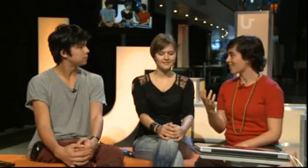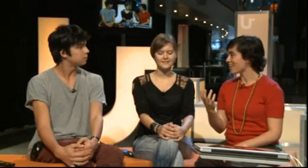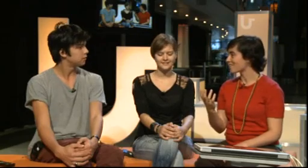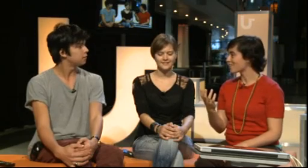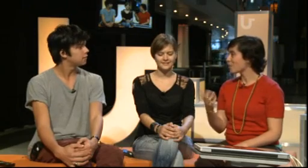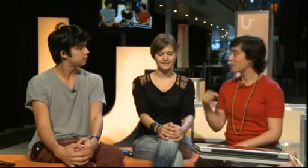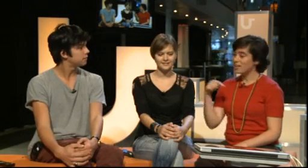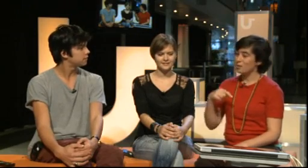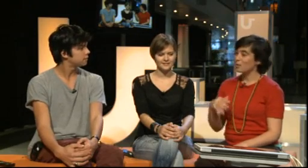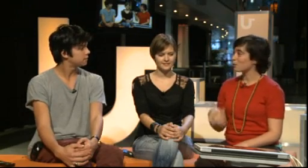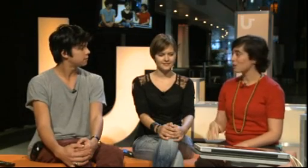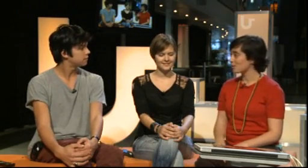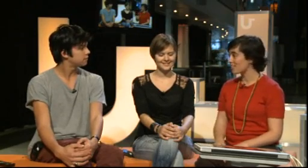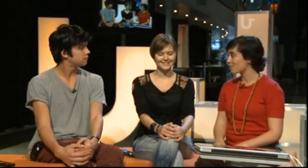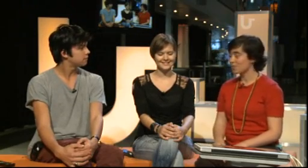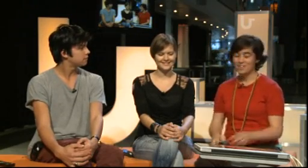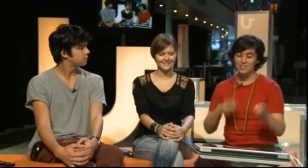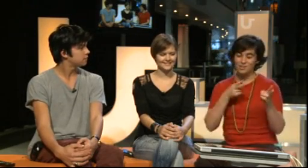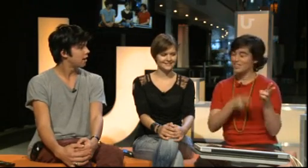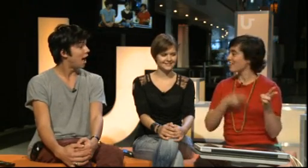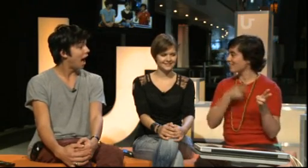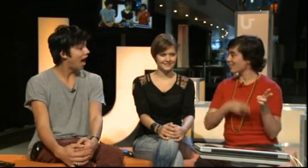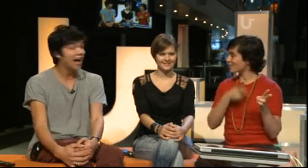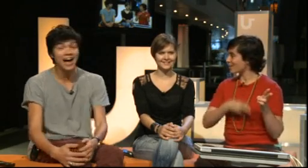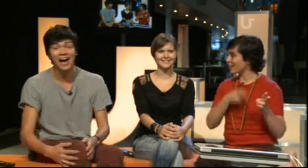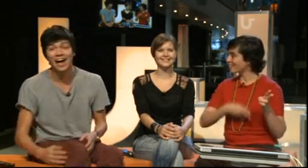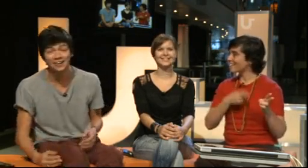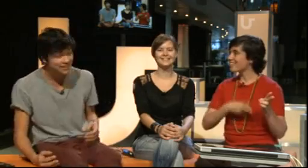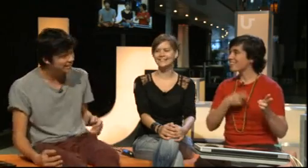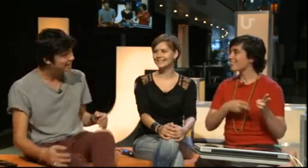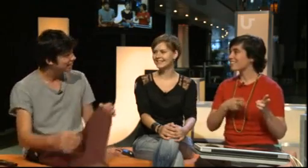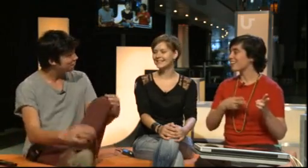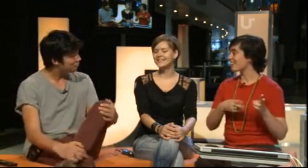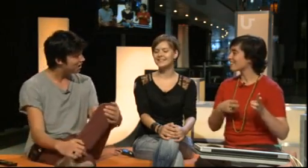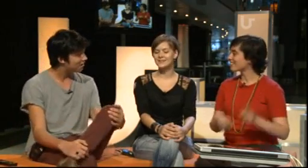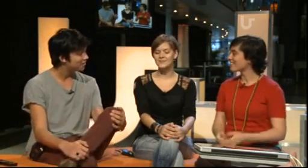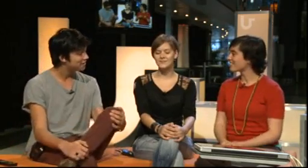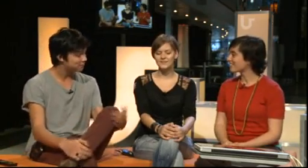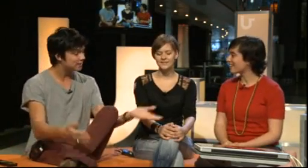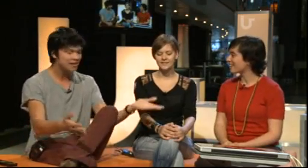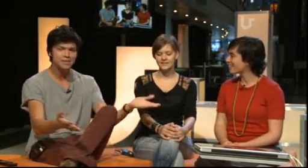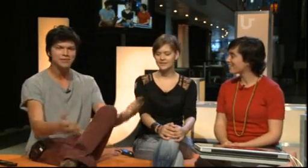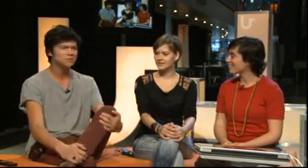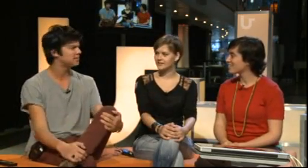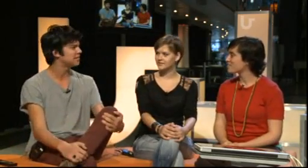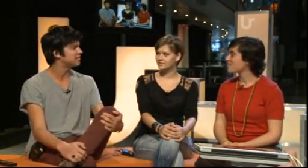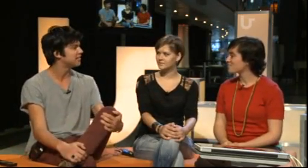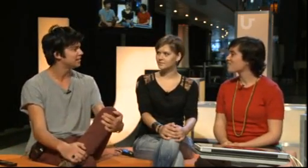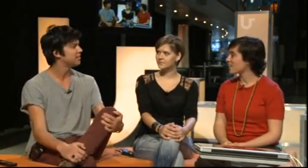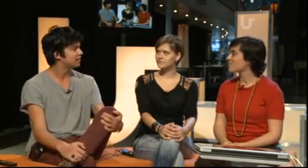Sure. We're here in Auckland, we use diesel train, so the sign here is train. Really? Yeah. Wow. But that makes perfect sense. Yeah.